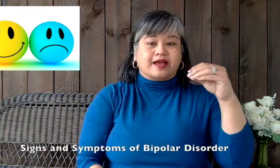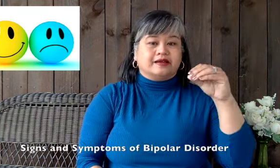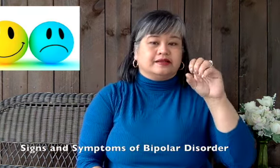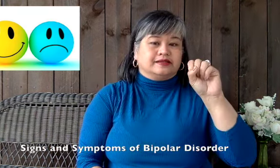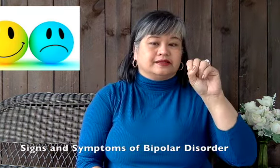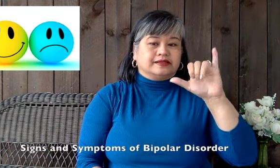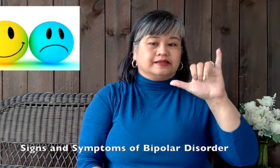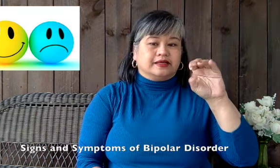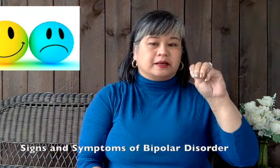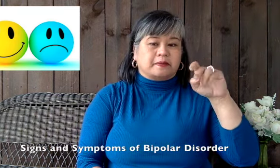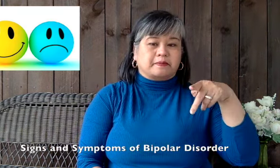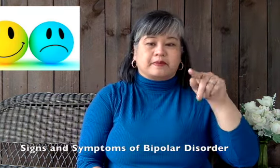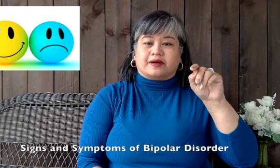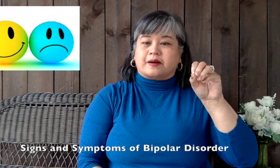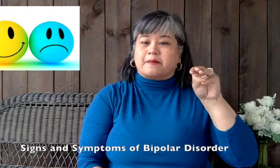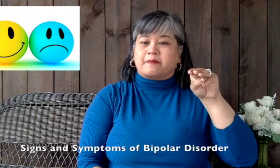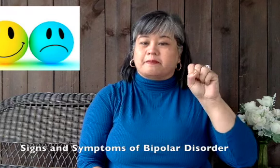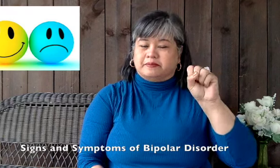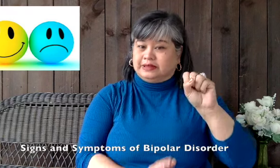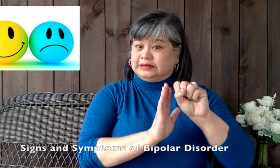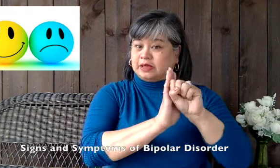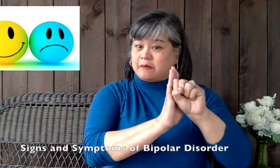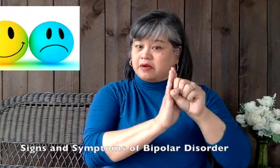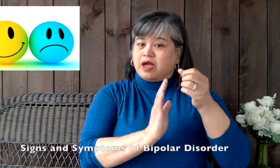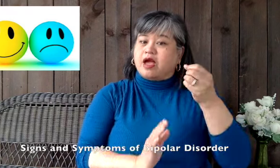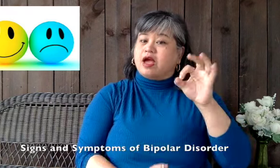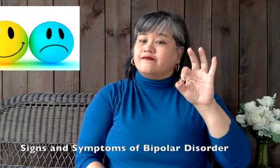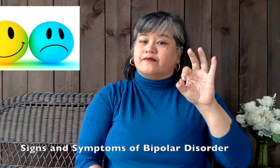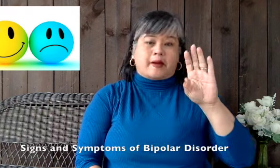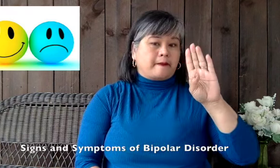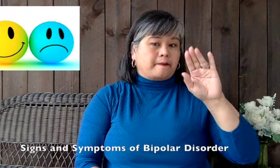Signs and symptoms of bipolar disorder.